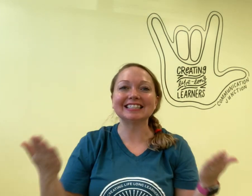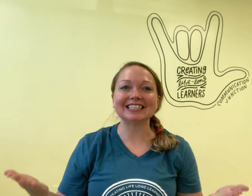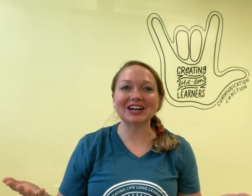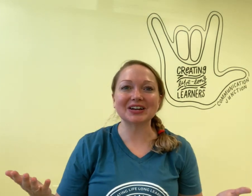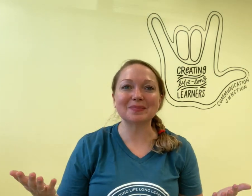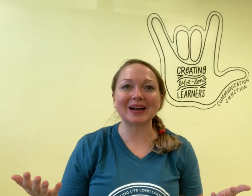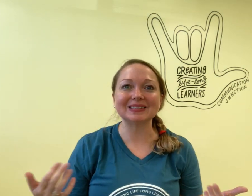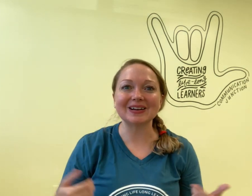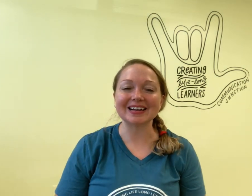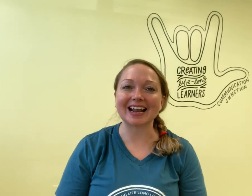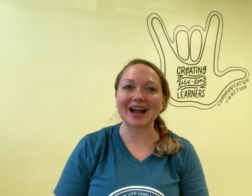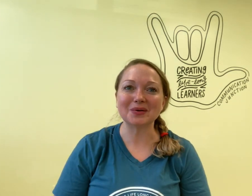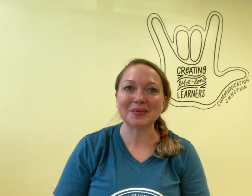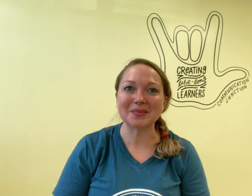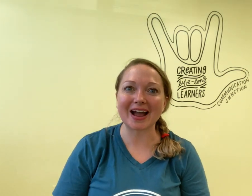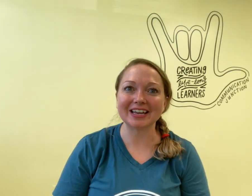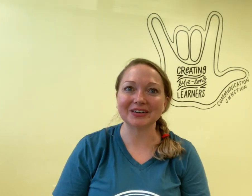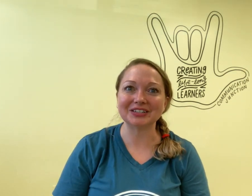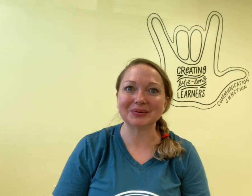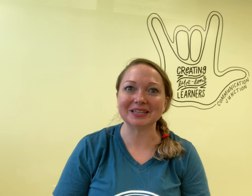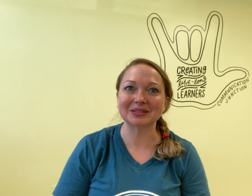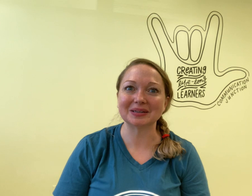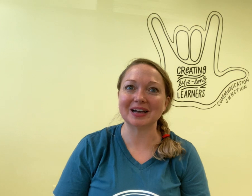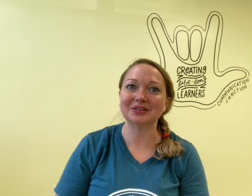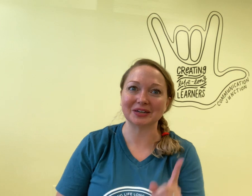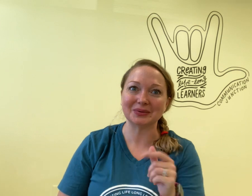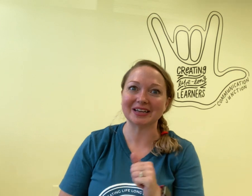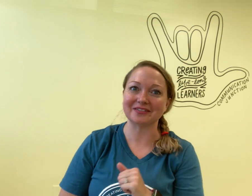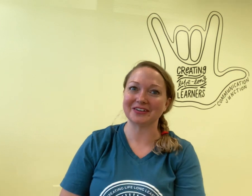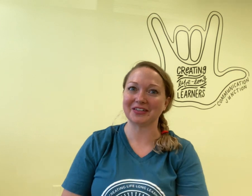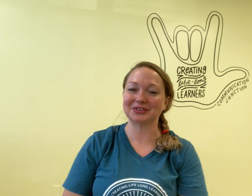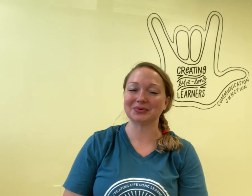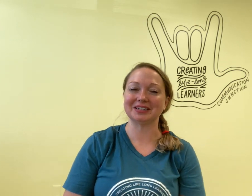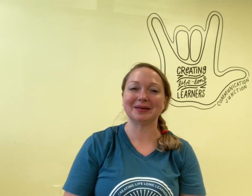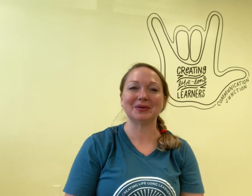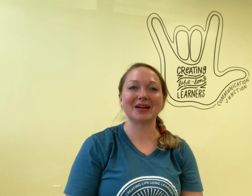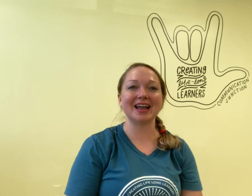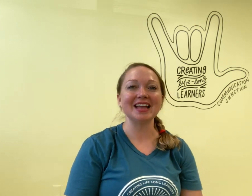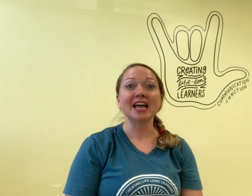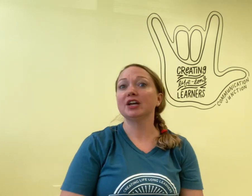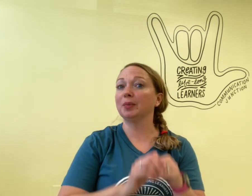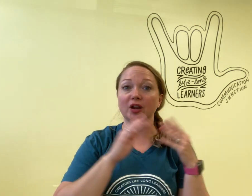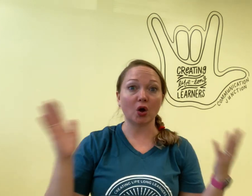our goodbye song, and I will be back here in 2 weeks to join you again for another story time, okay? It'll be a whole